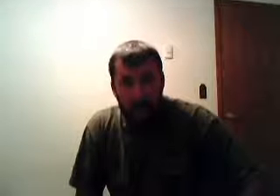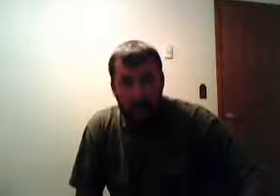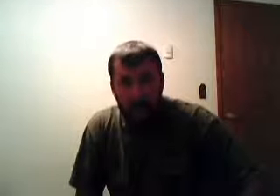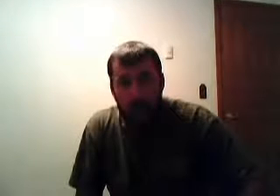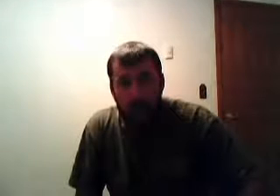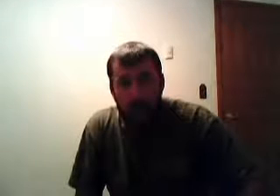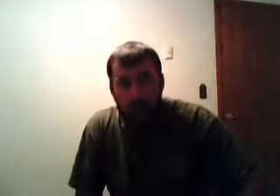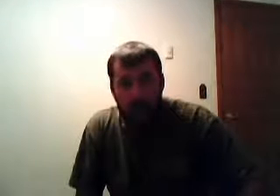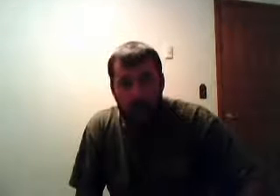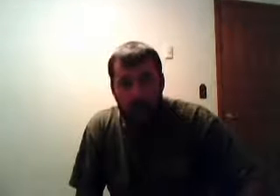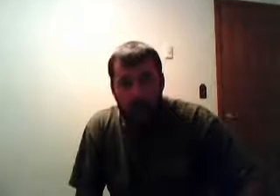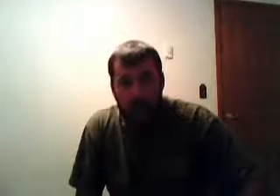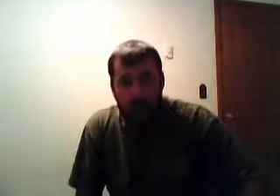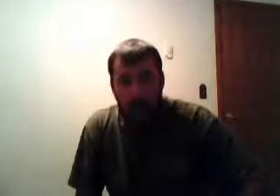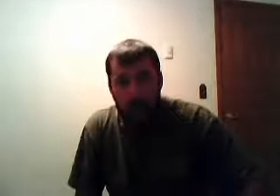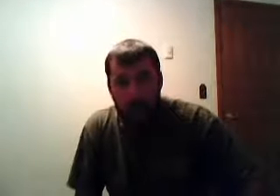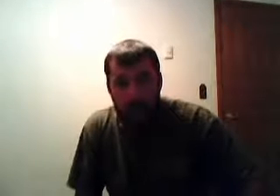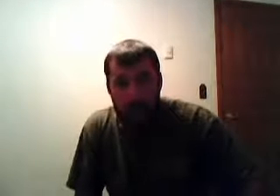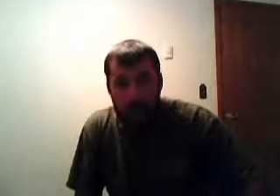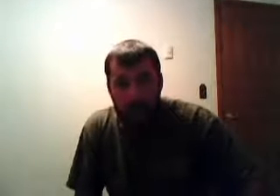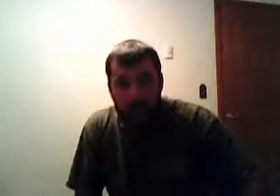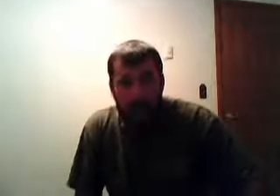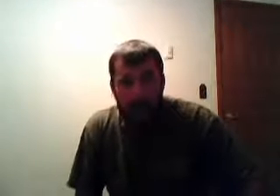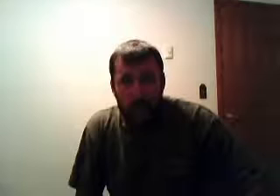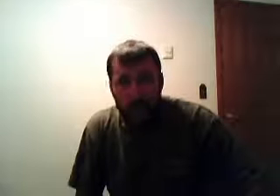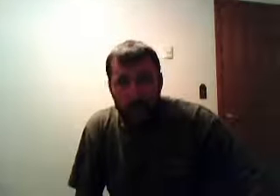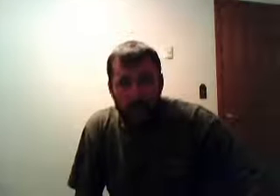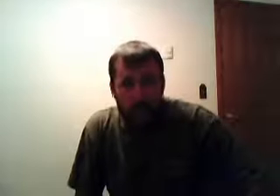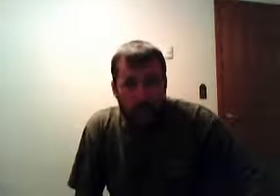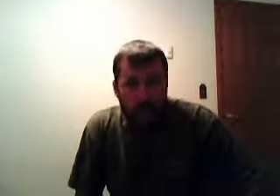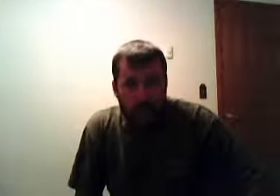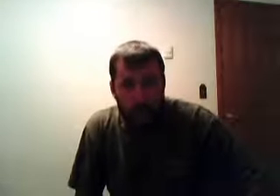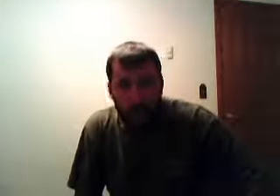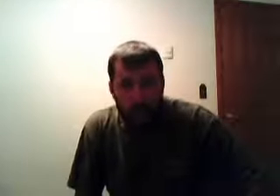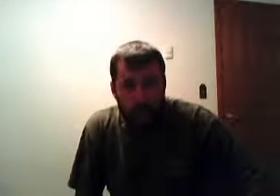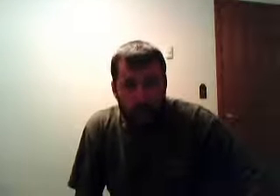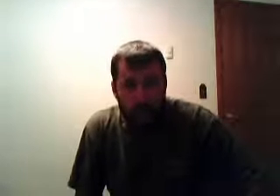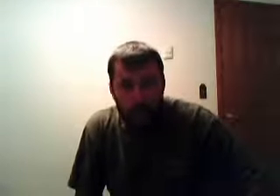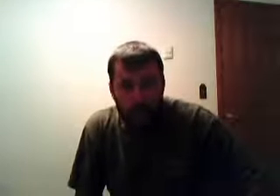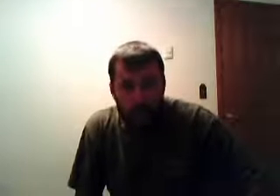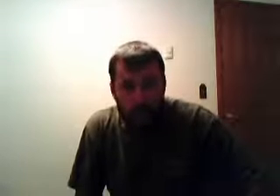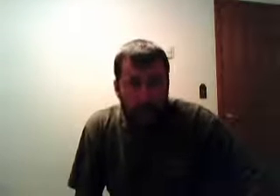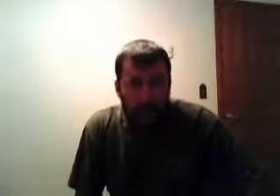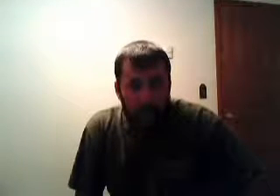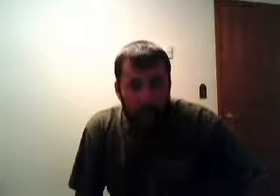It's dissolved because you did what was right and you listened to the truth and told the truth and spoke the truth and lived the